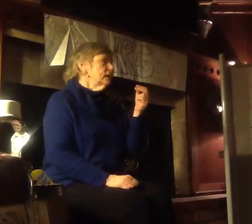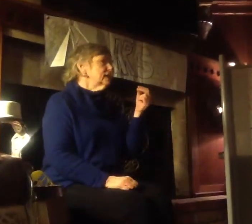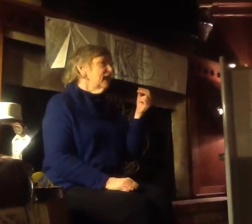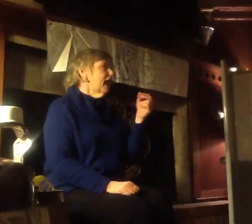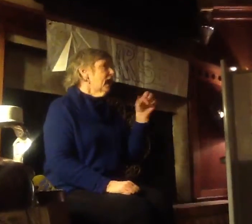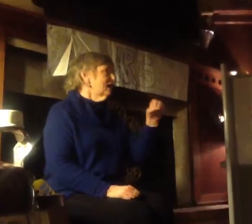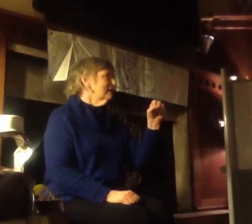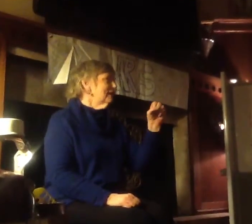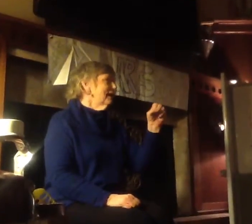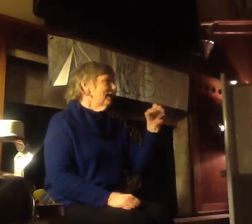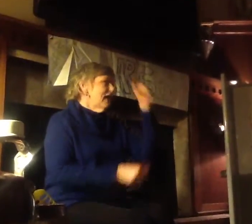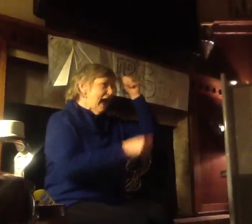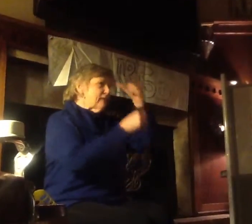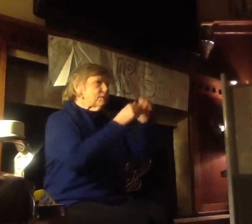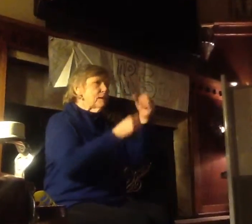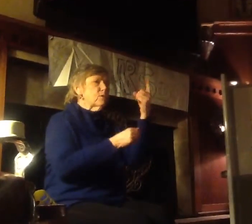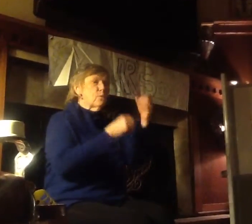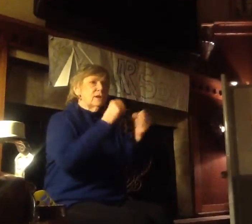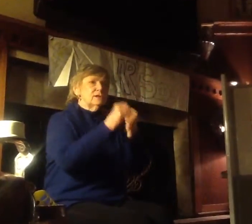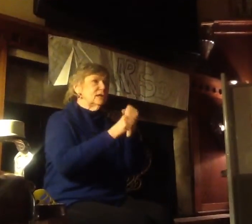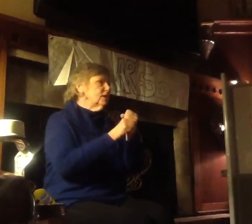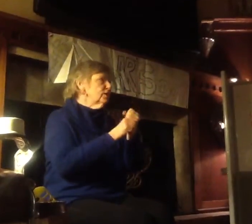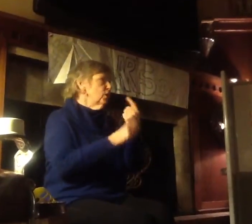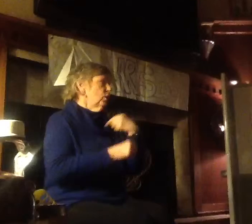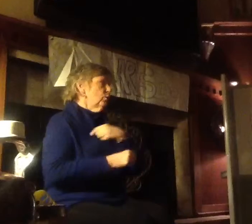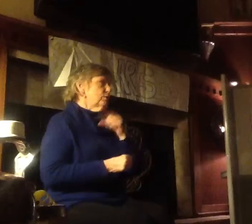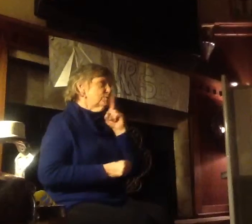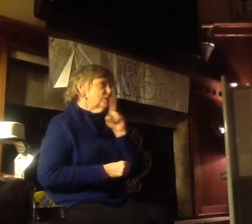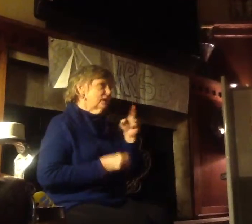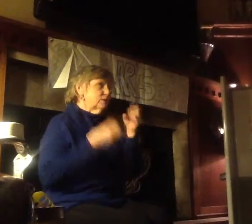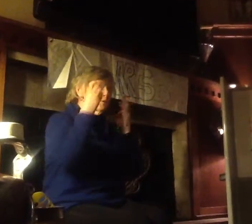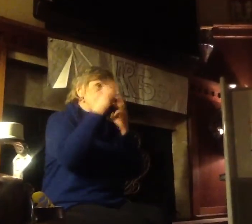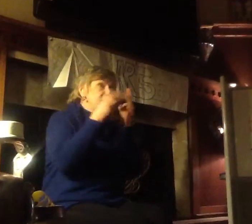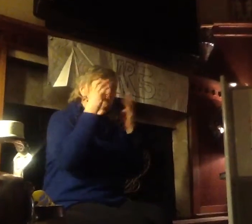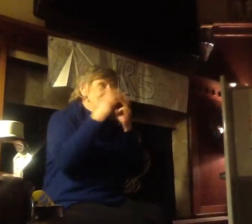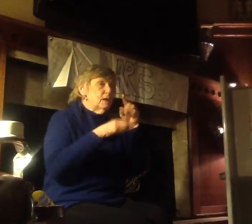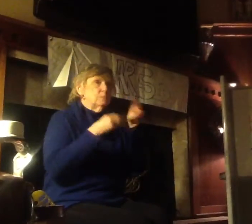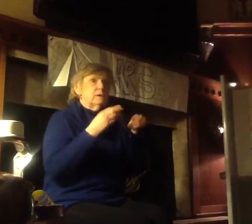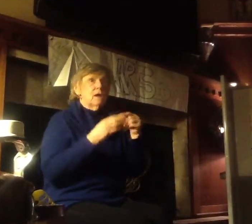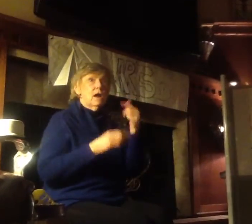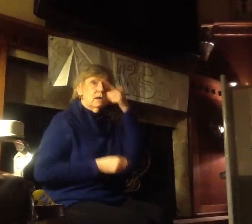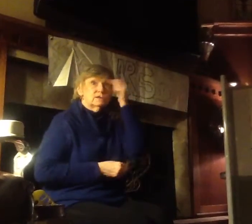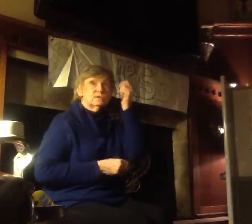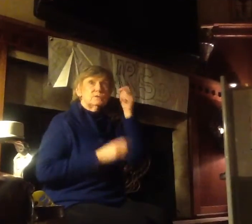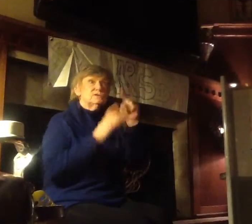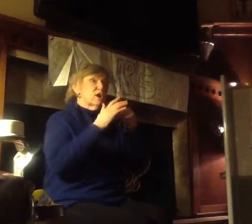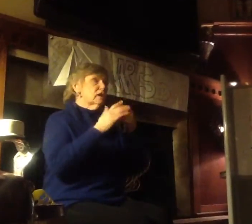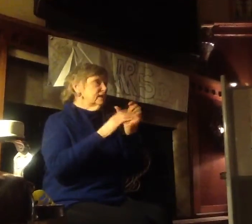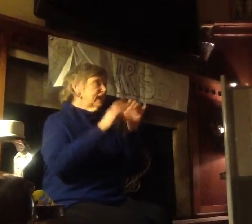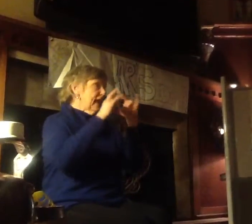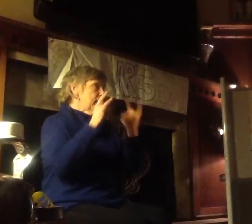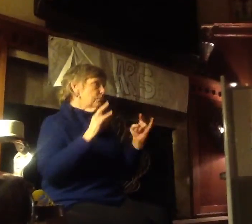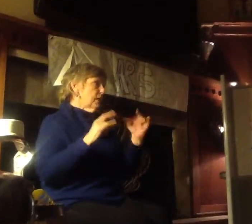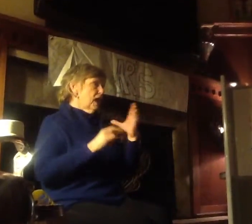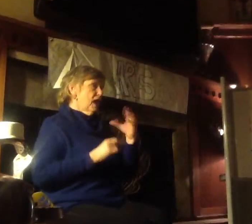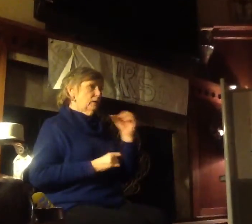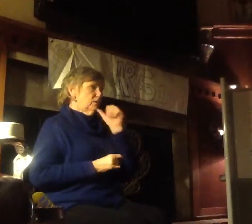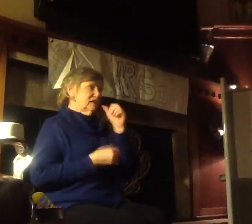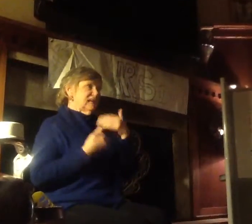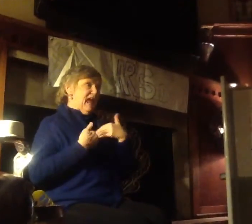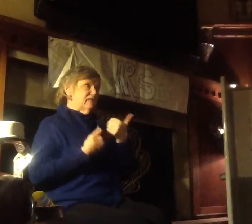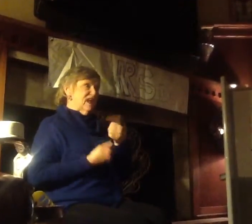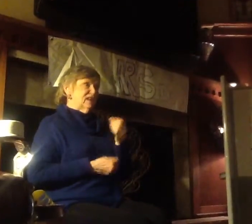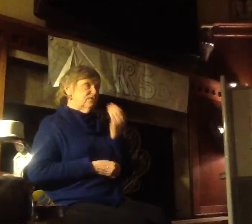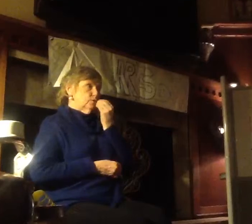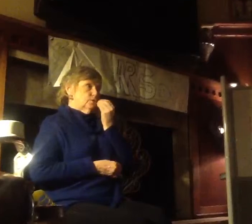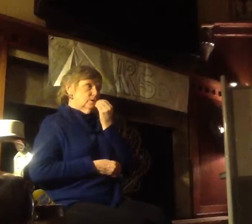Wholesome. Yeah. I remember one year we were really worried because we started camp and we